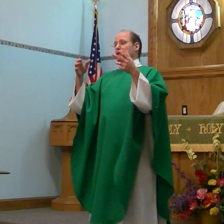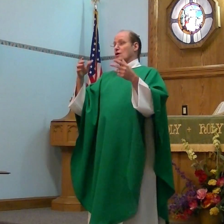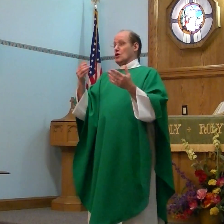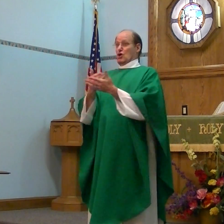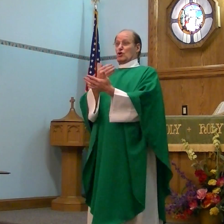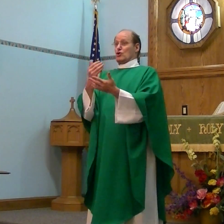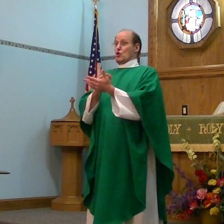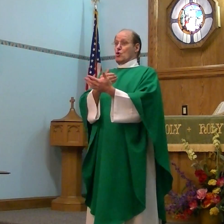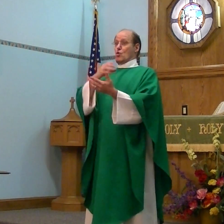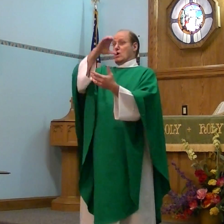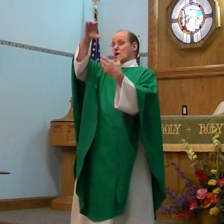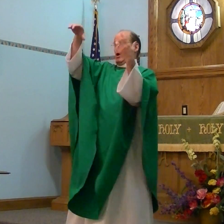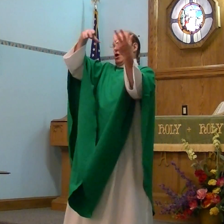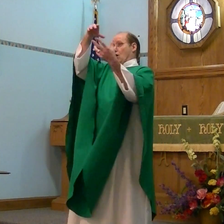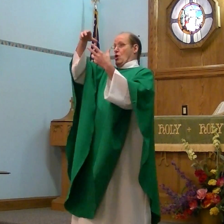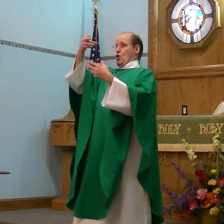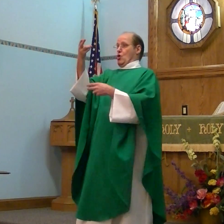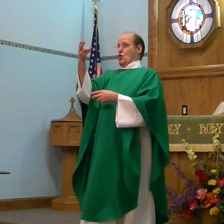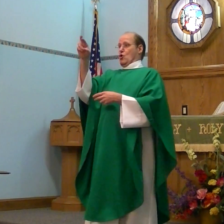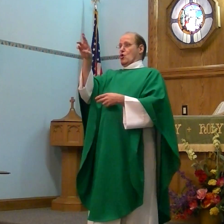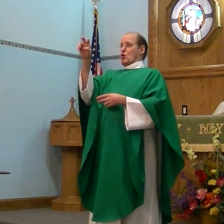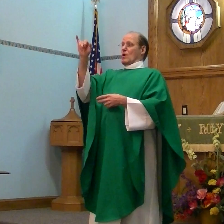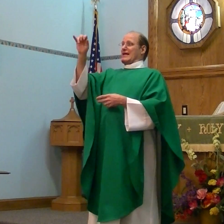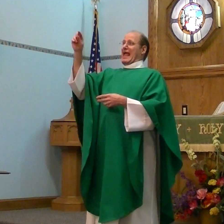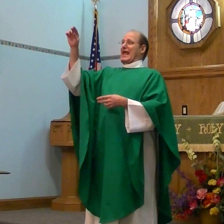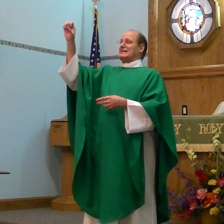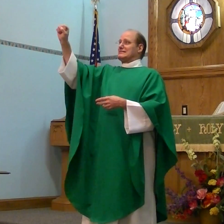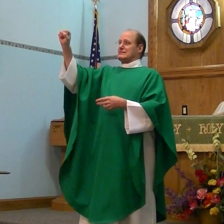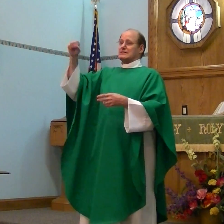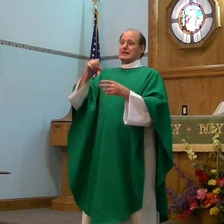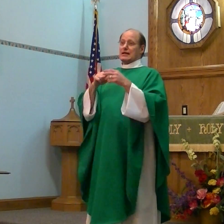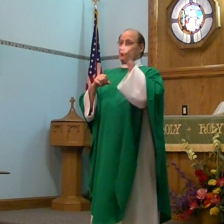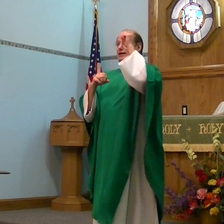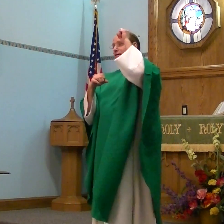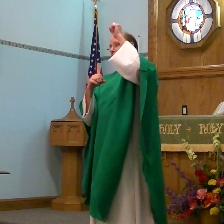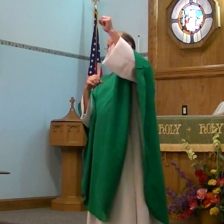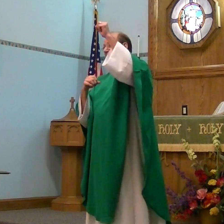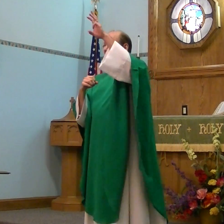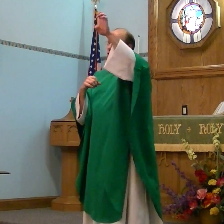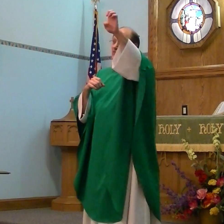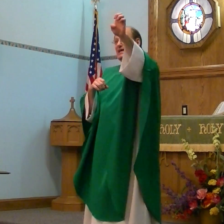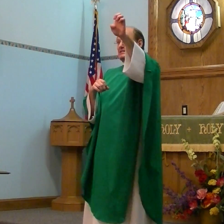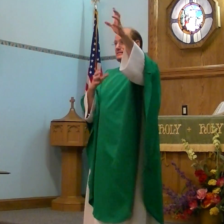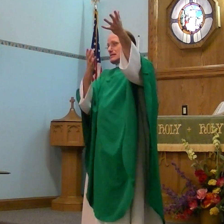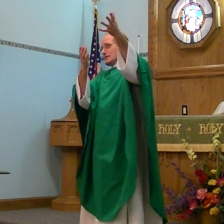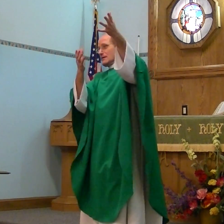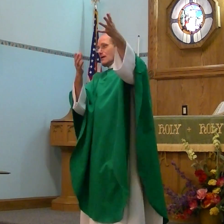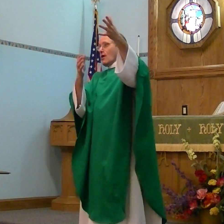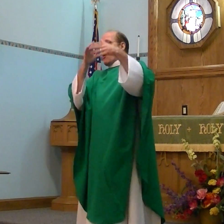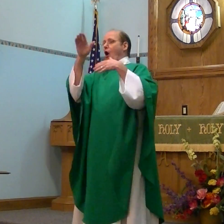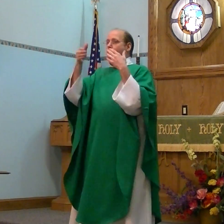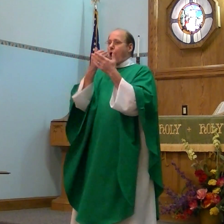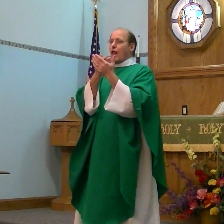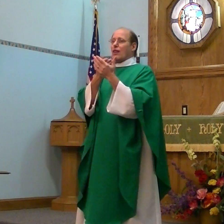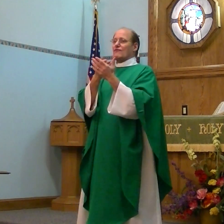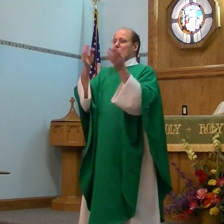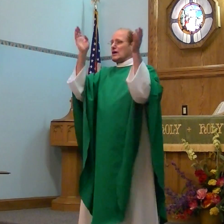new hurricanes in the southeast, all of the